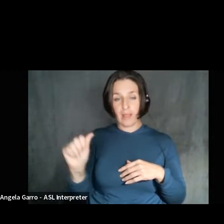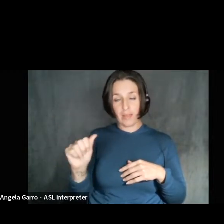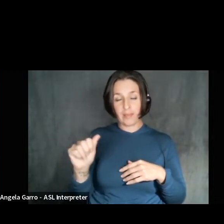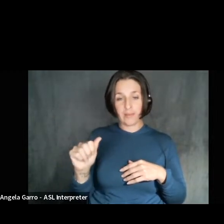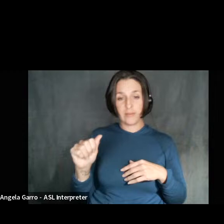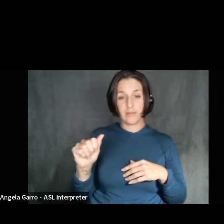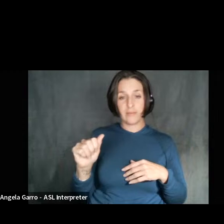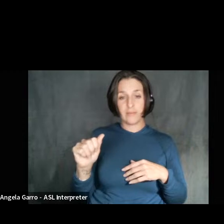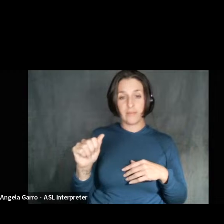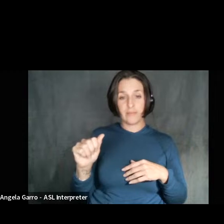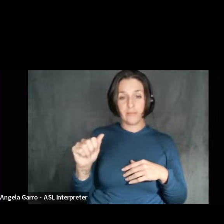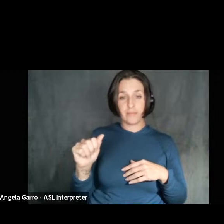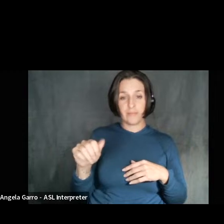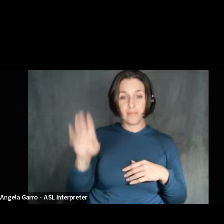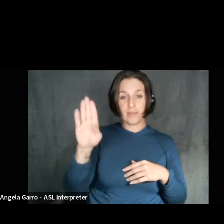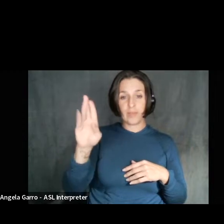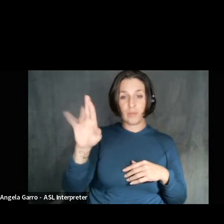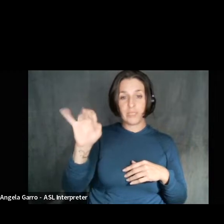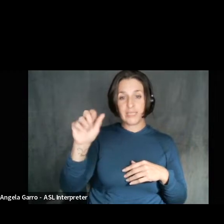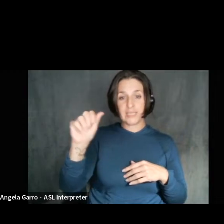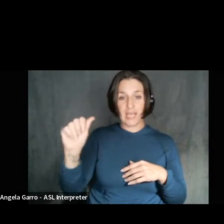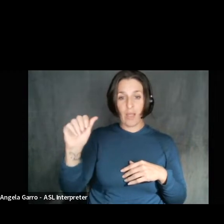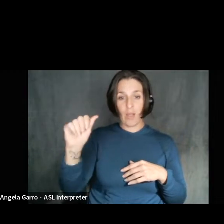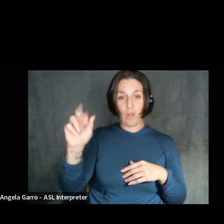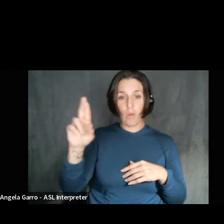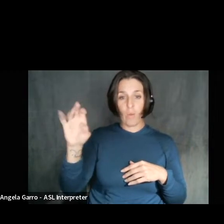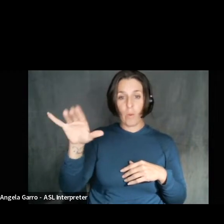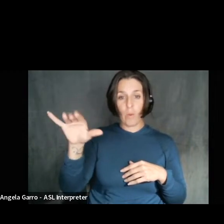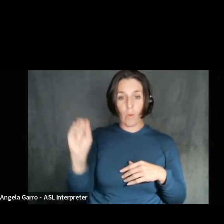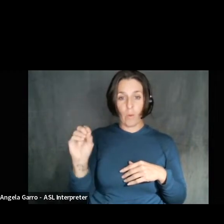Britzia Arroyo. There we go.